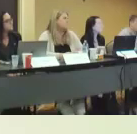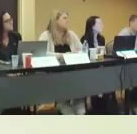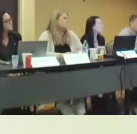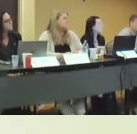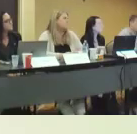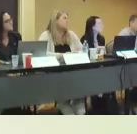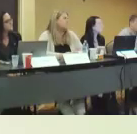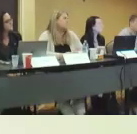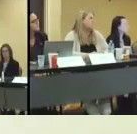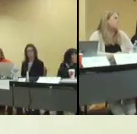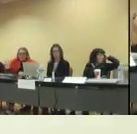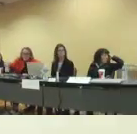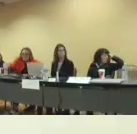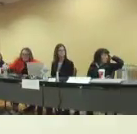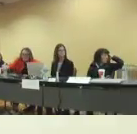have any hands up.